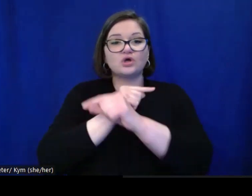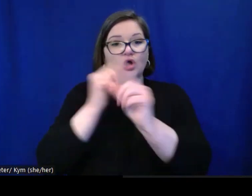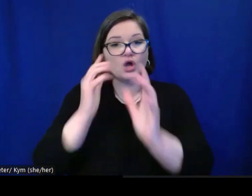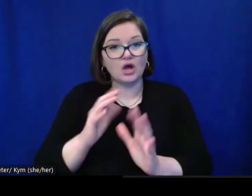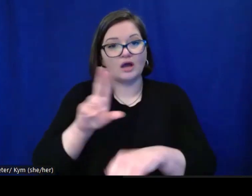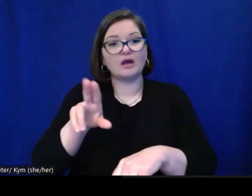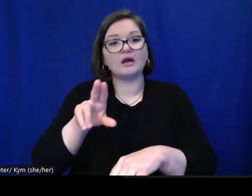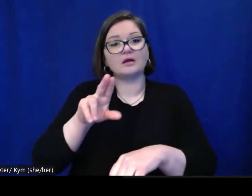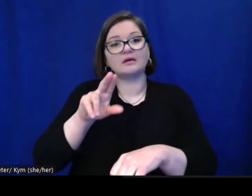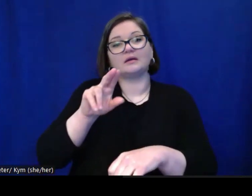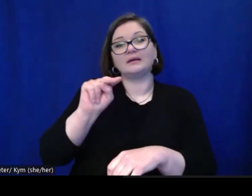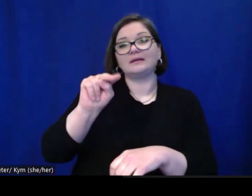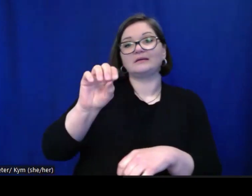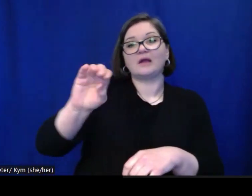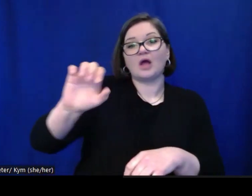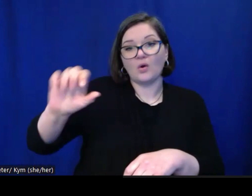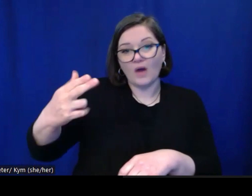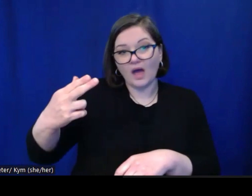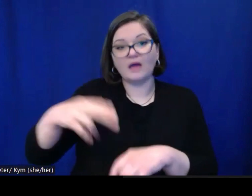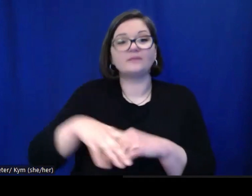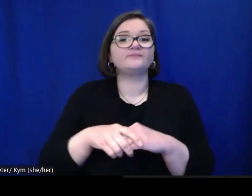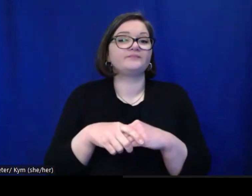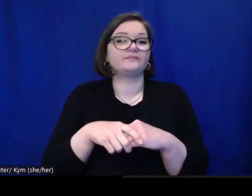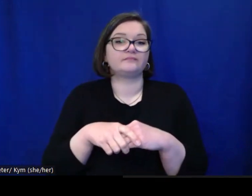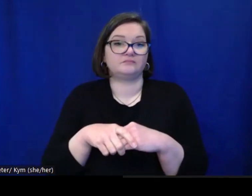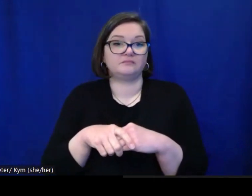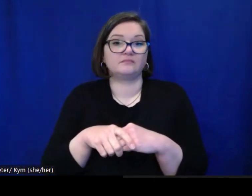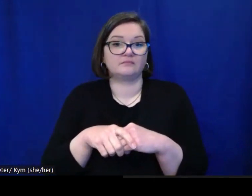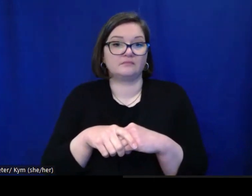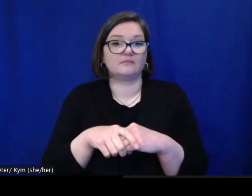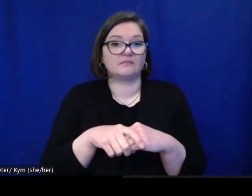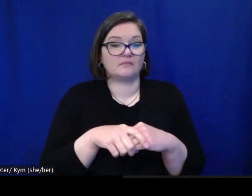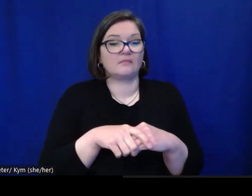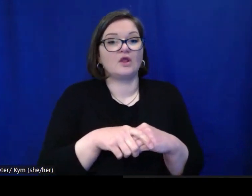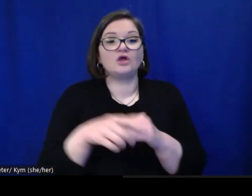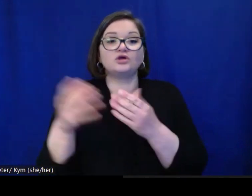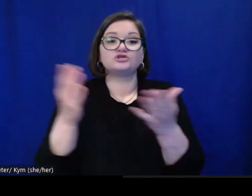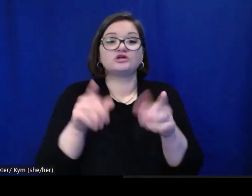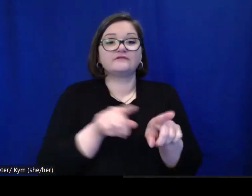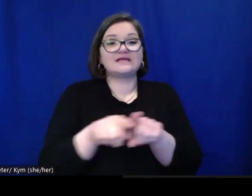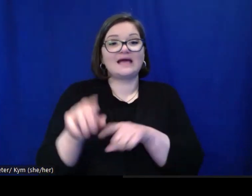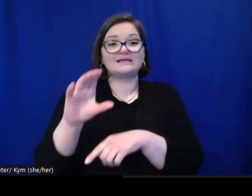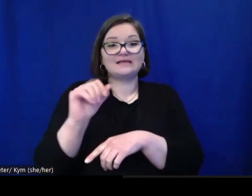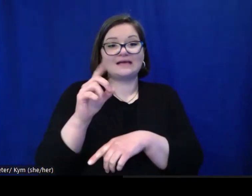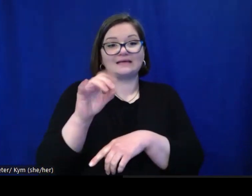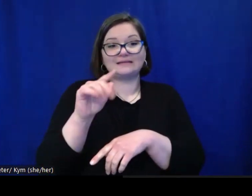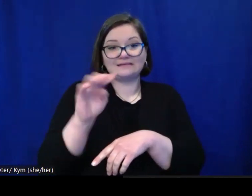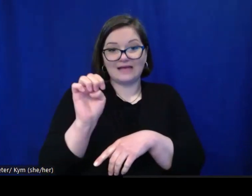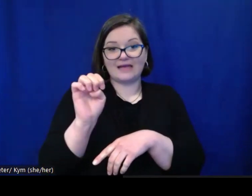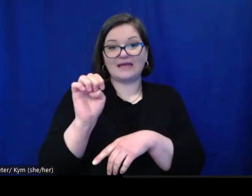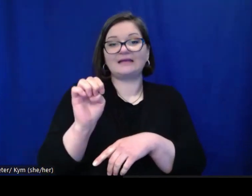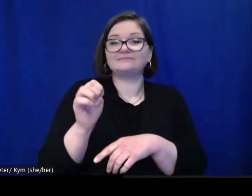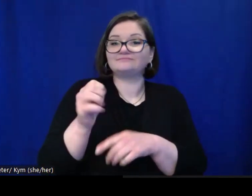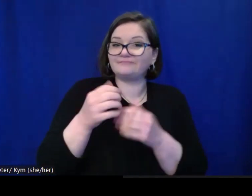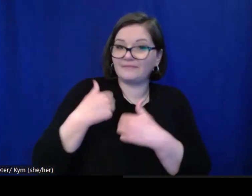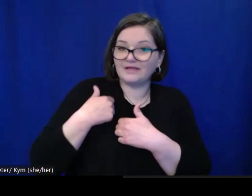Oceanic and Atmospheric Administration, service as a cadet in the military, Coast Guard, Air